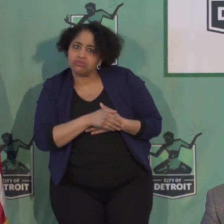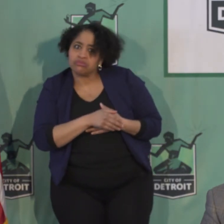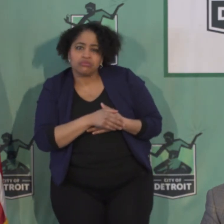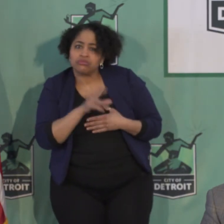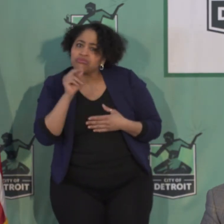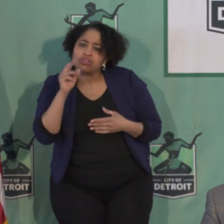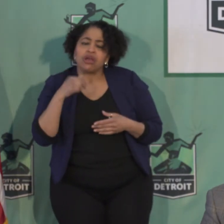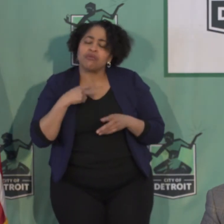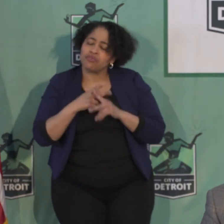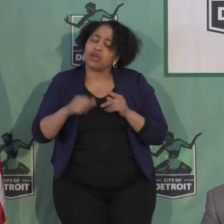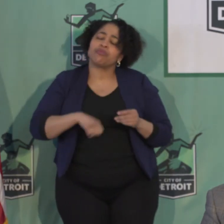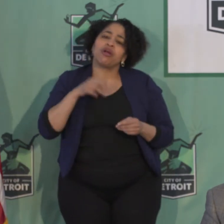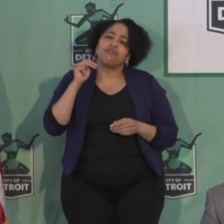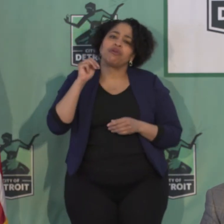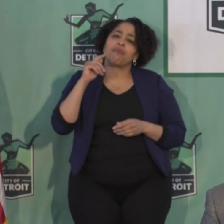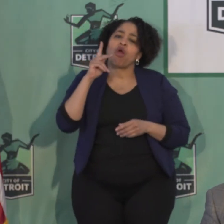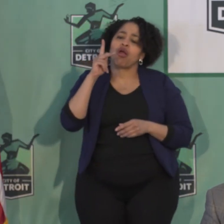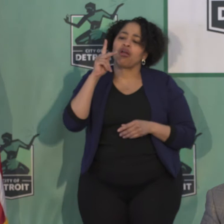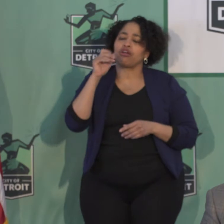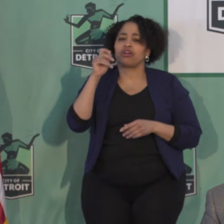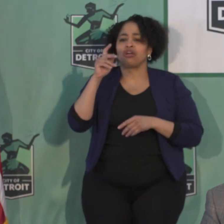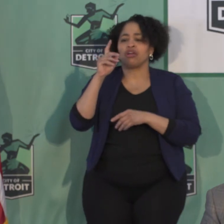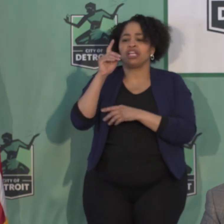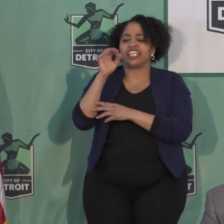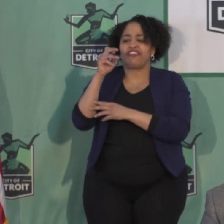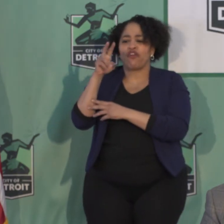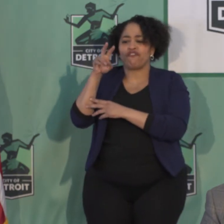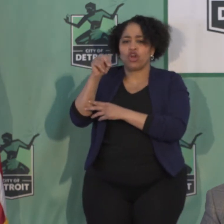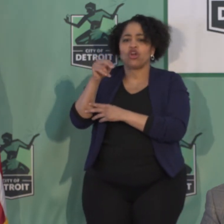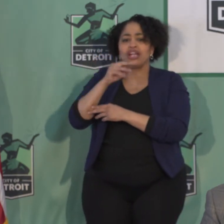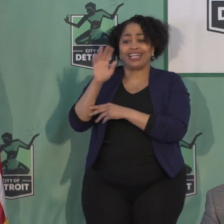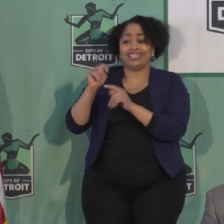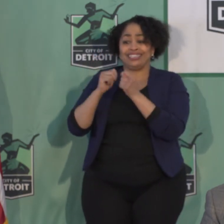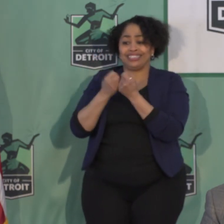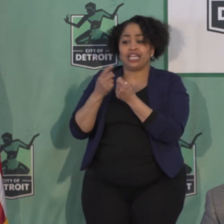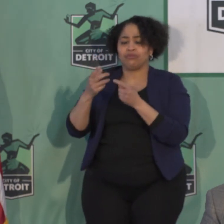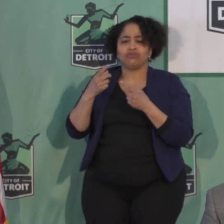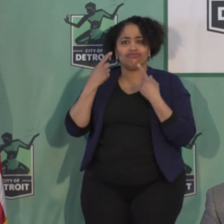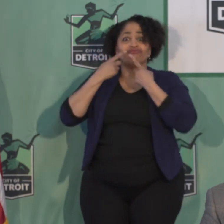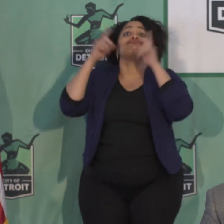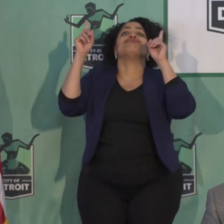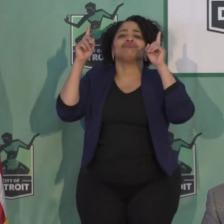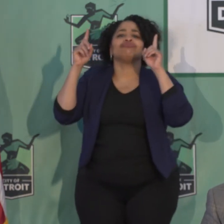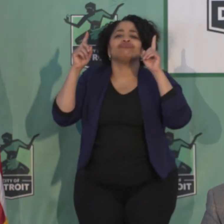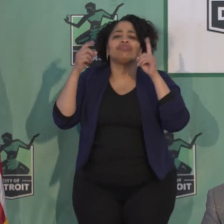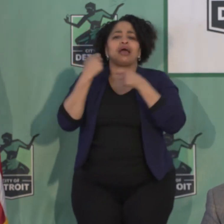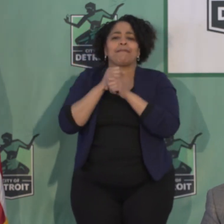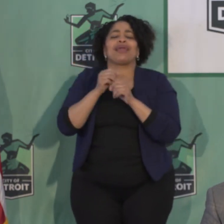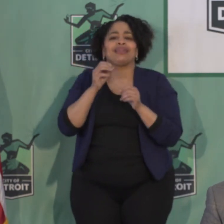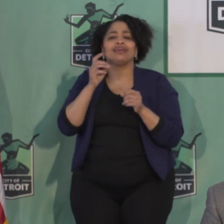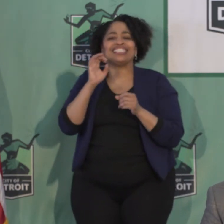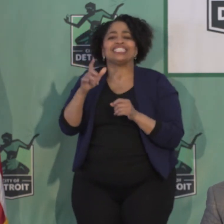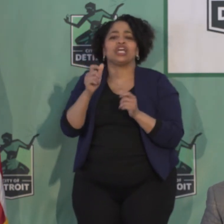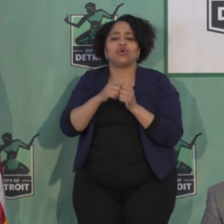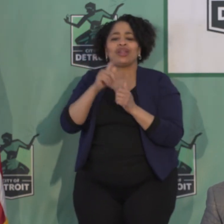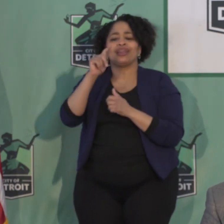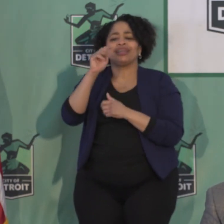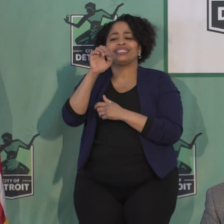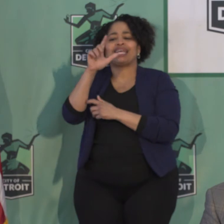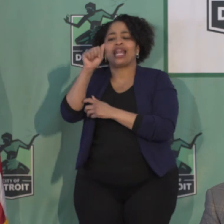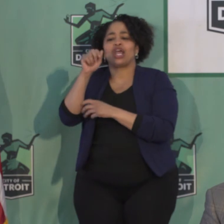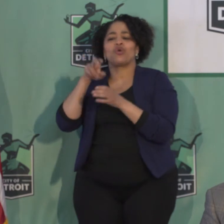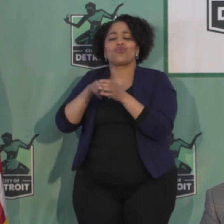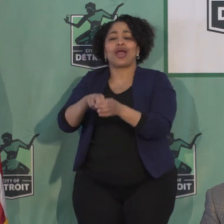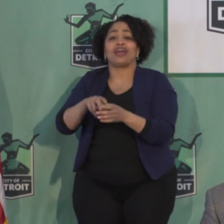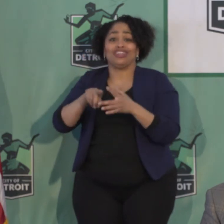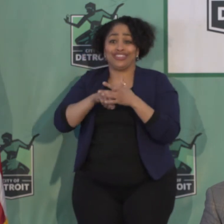Mark DeLaverne and our team who have reached a deal today with a vendor called Intellaride. And starting